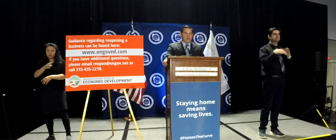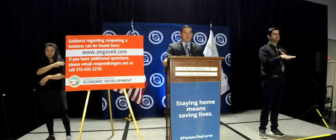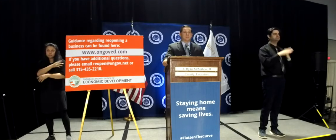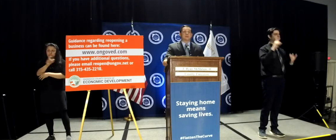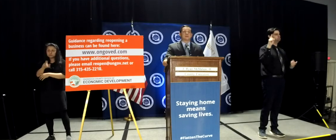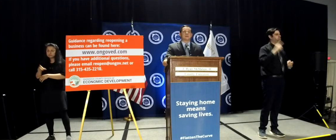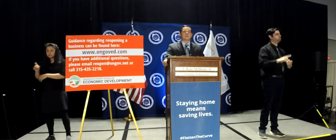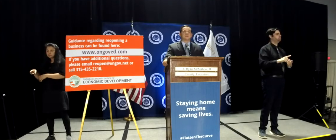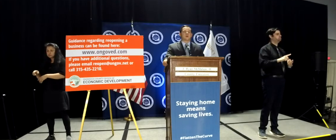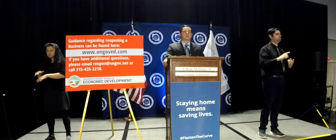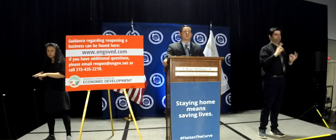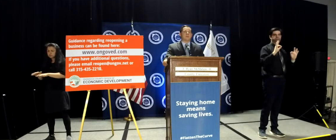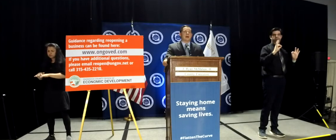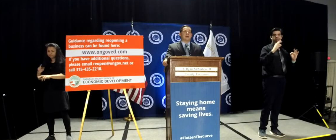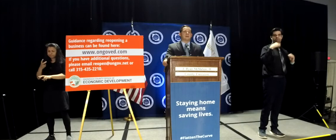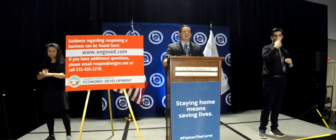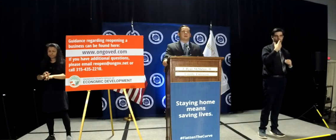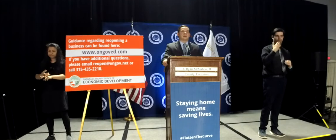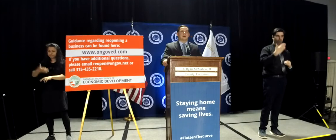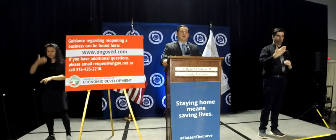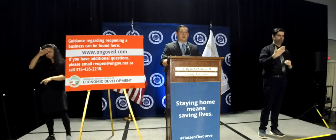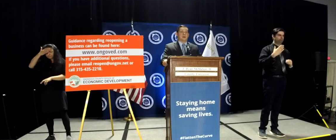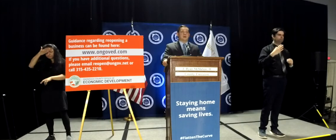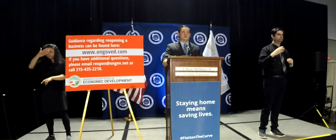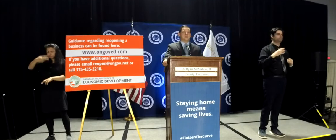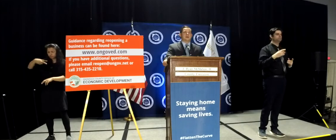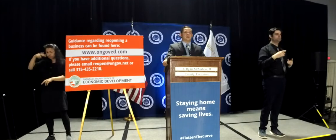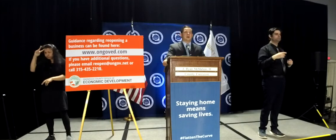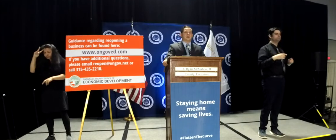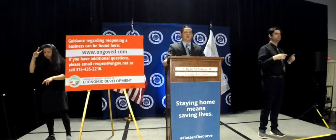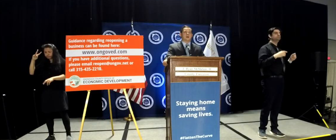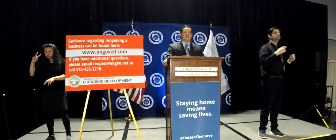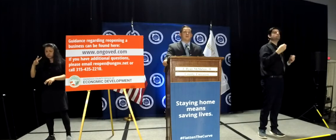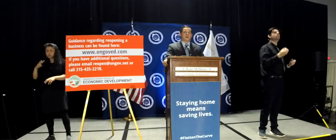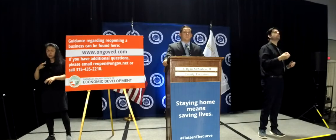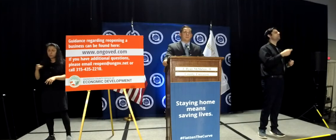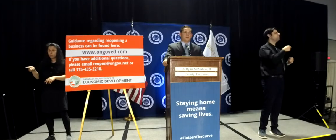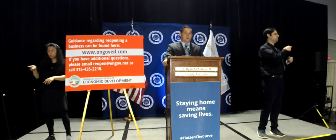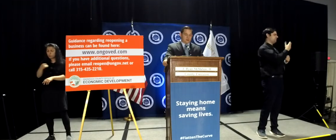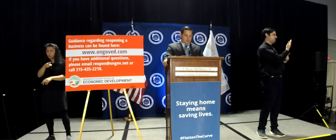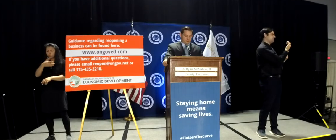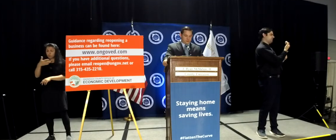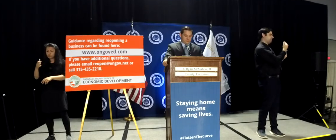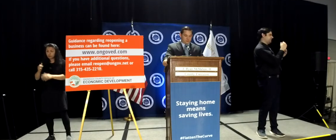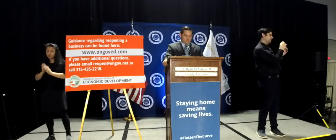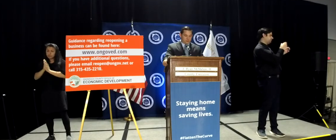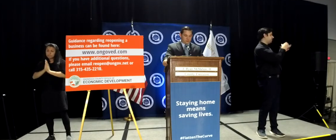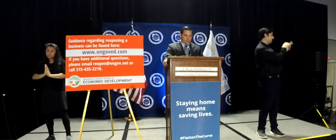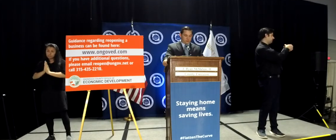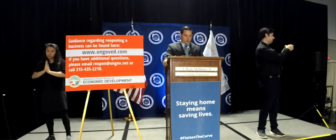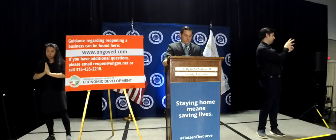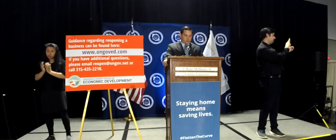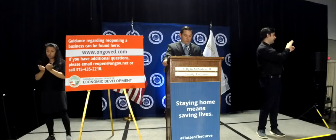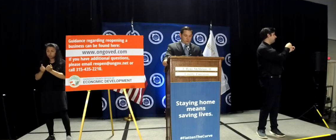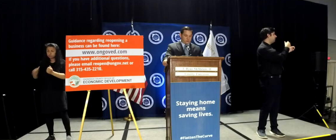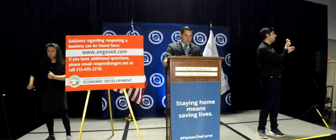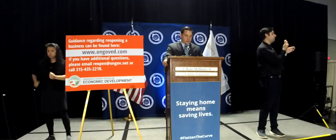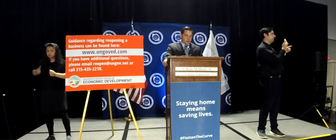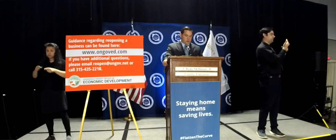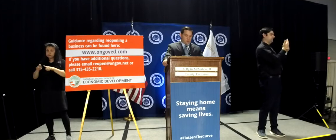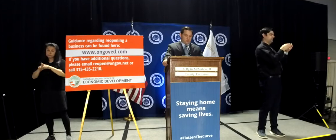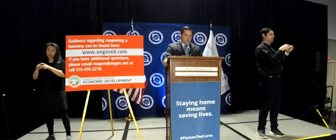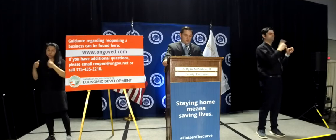Again, please keep these folks in mind as they are in a fight. and please keep them in your thoughts and